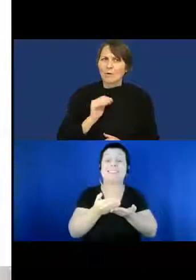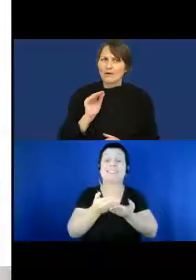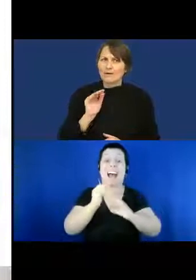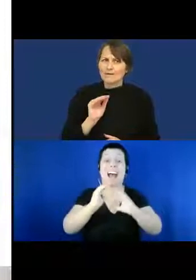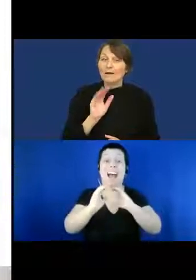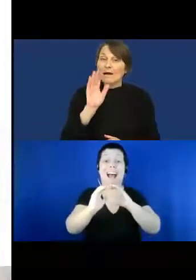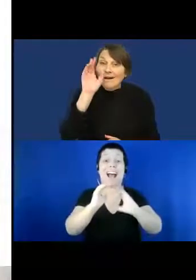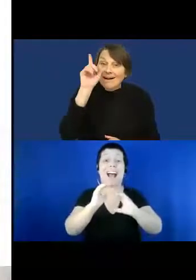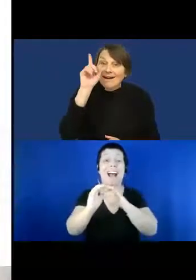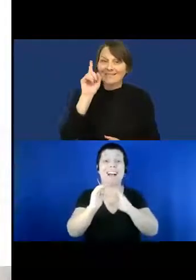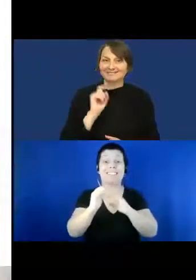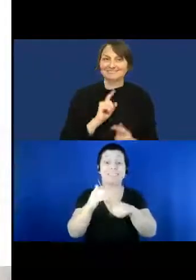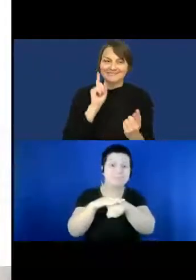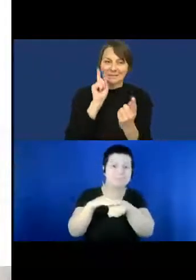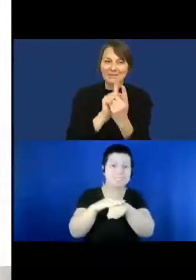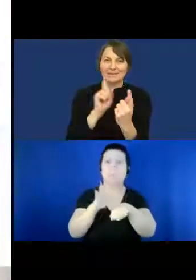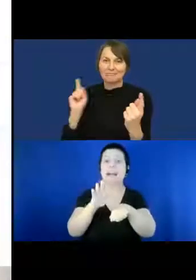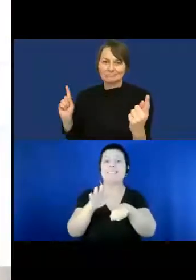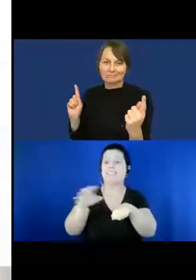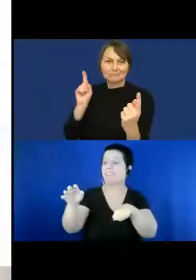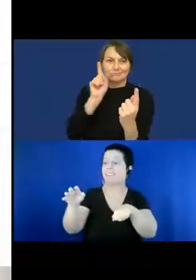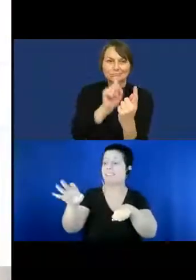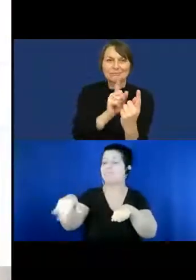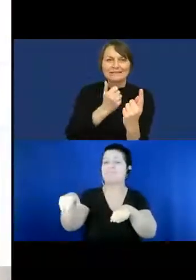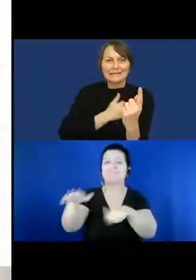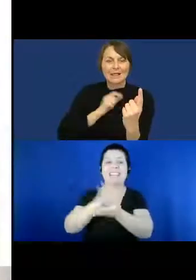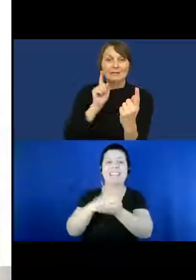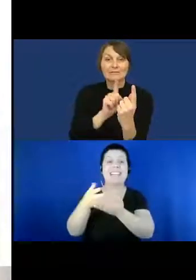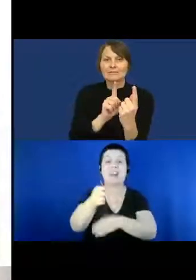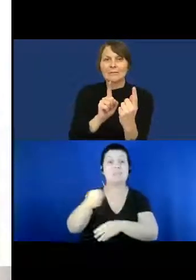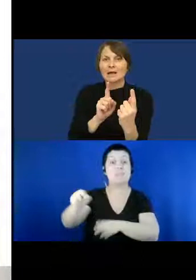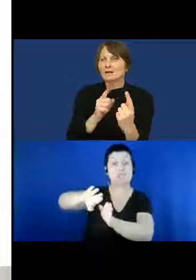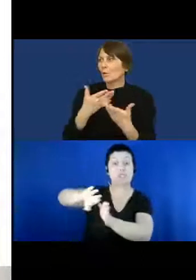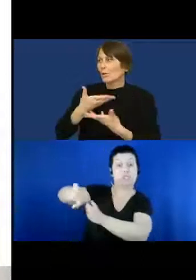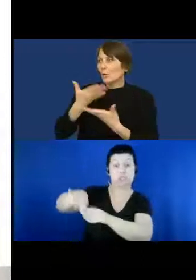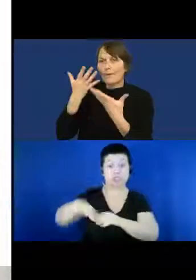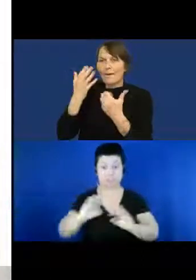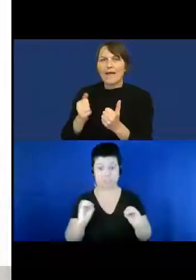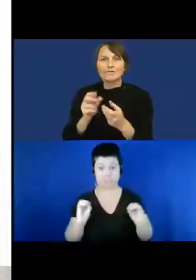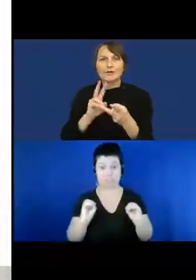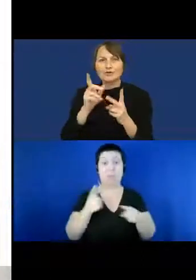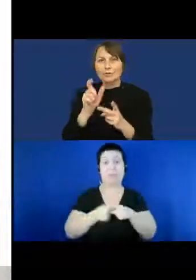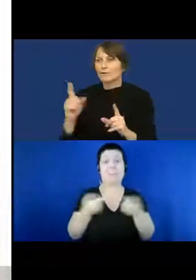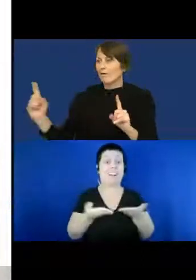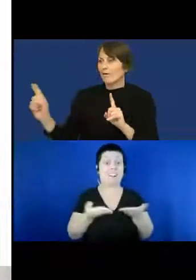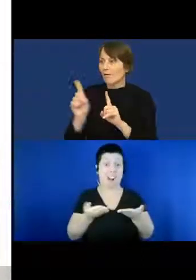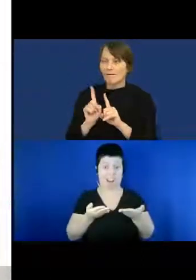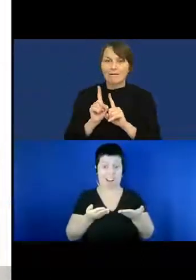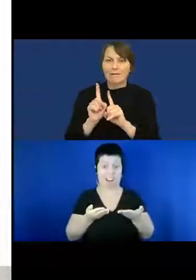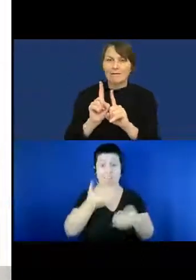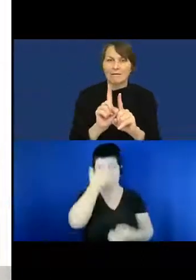need of an interpreter. Right now, many persons with deafblindness